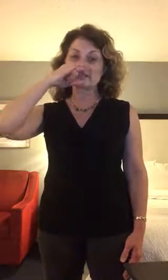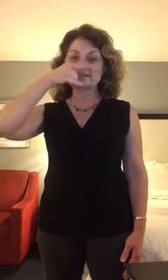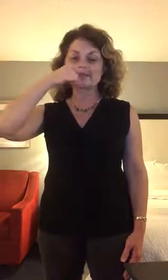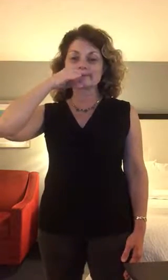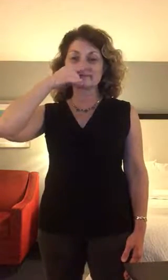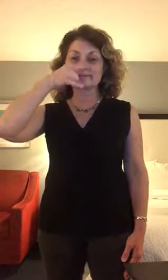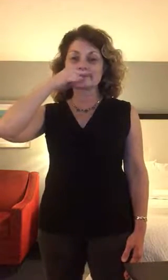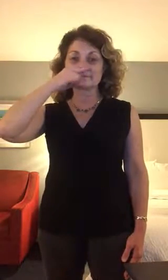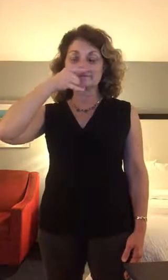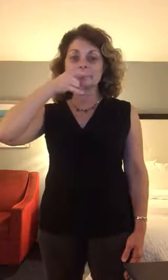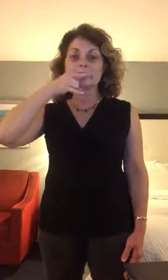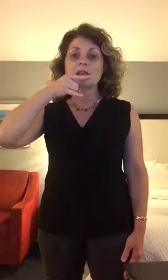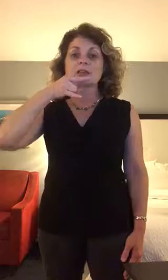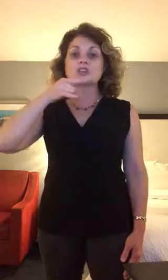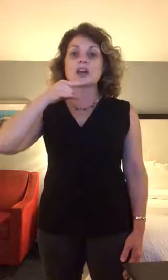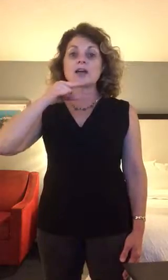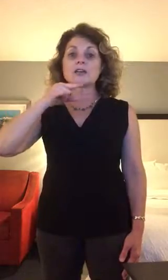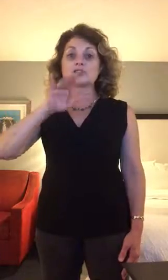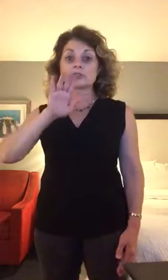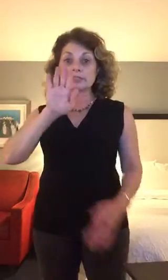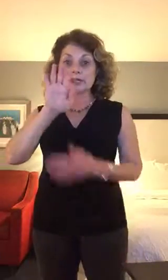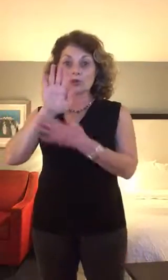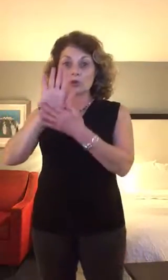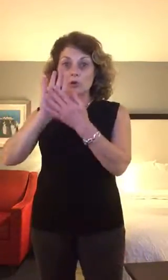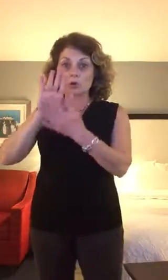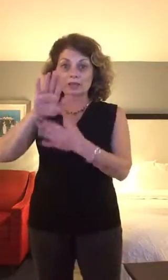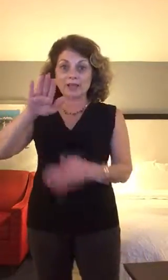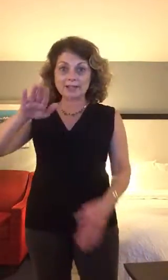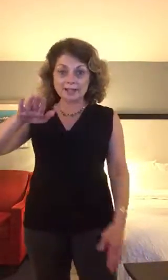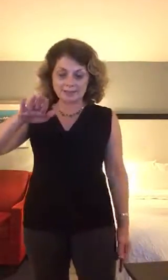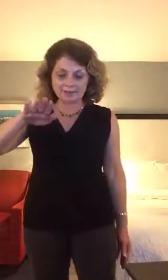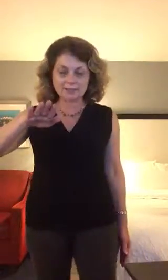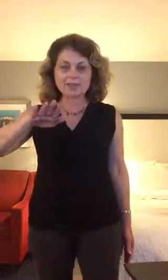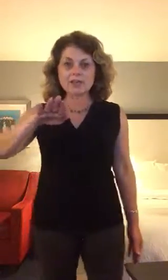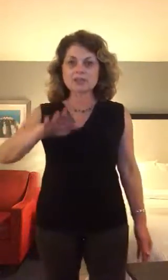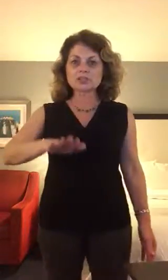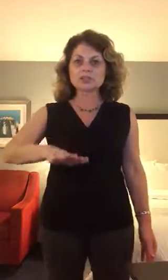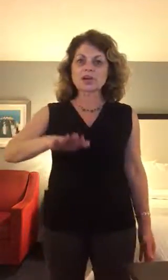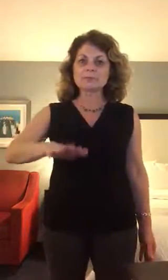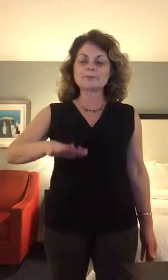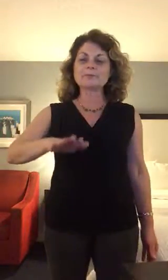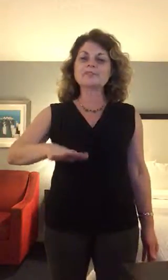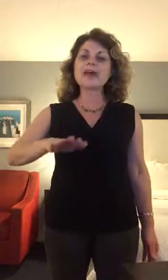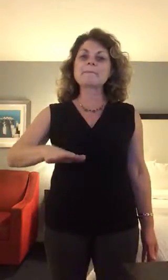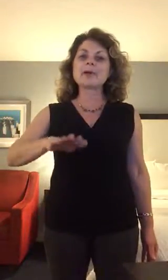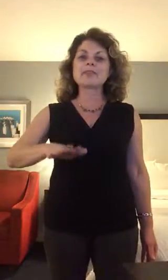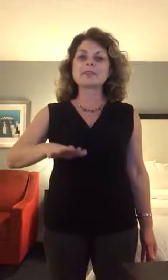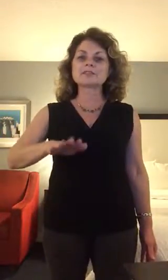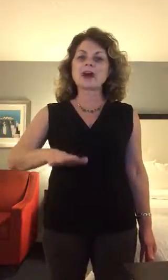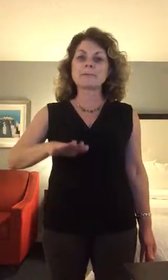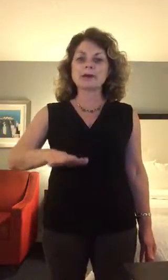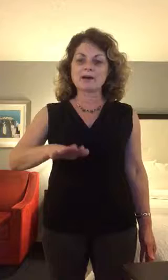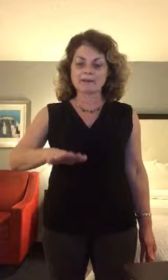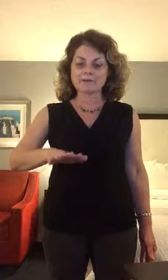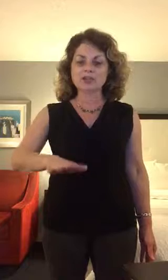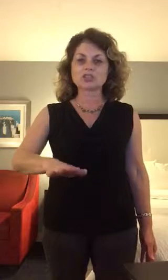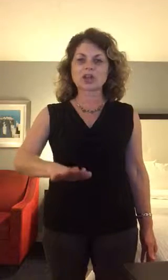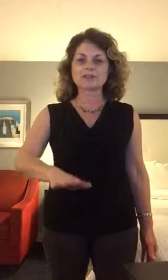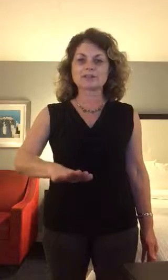kids. Child, you're going to take your whole flat hand and just tap the top of a child's